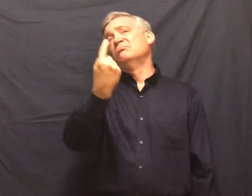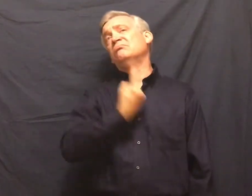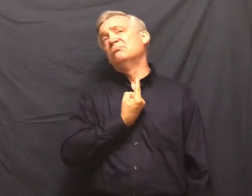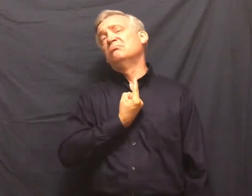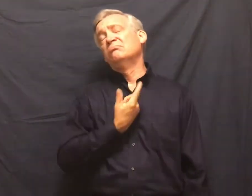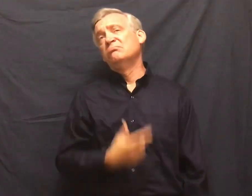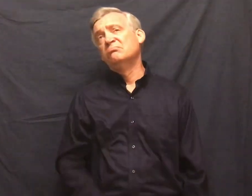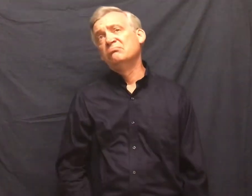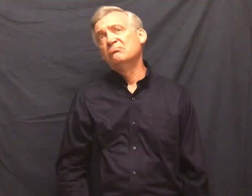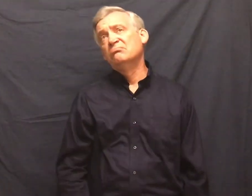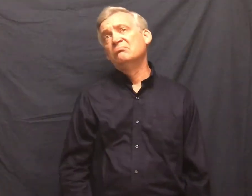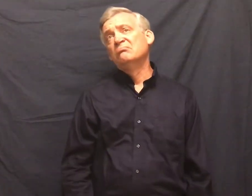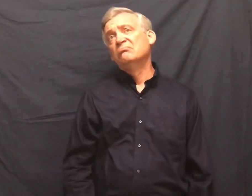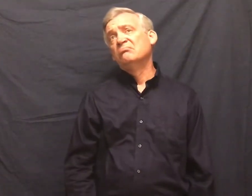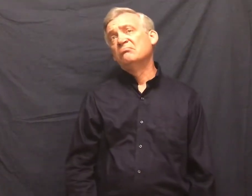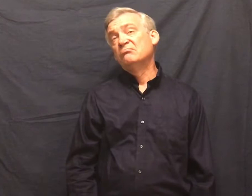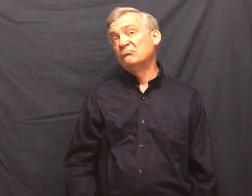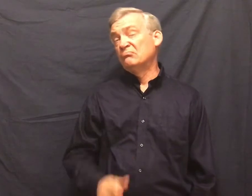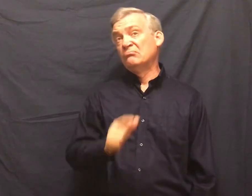George ain't gonna let me tend no rabbits now.